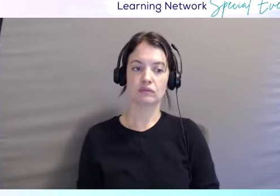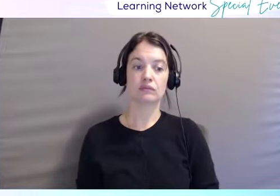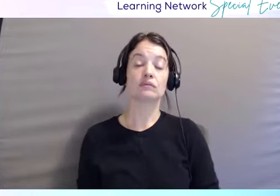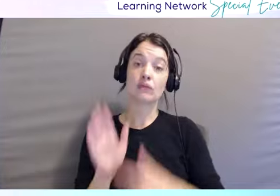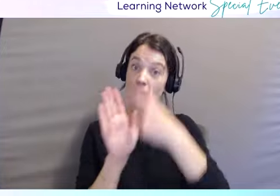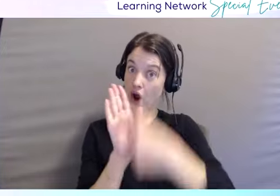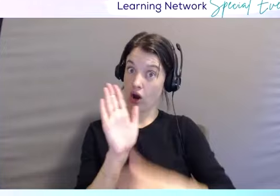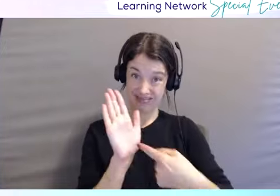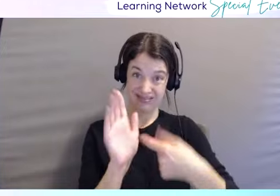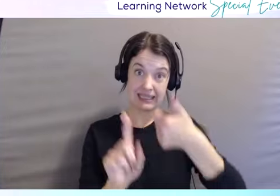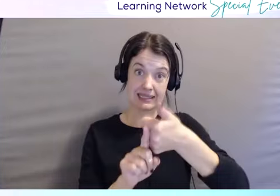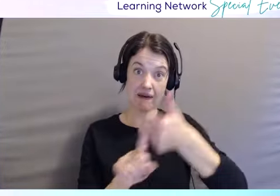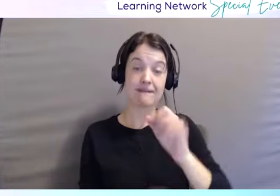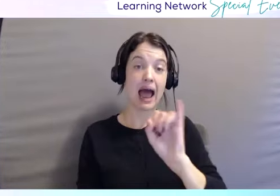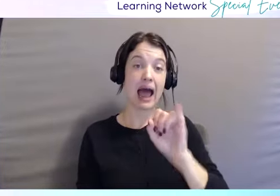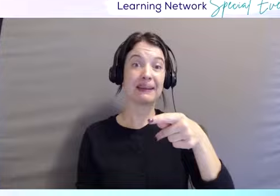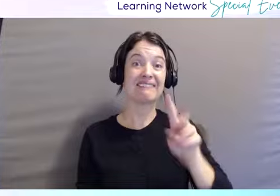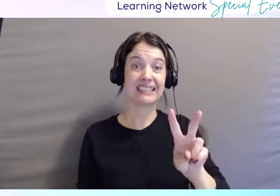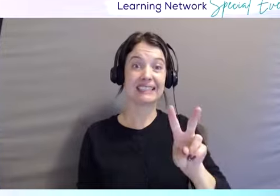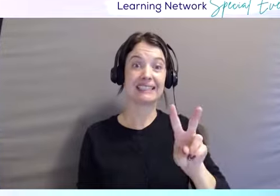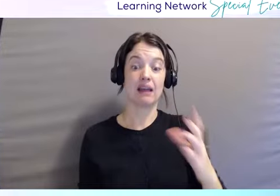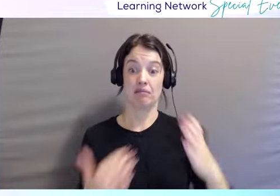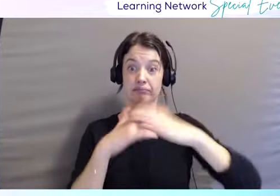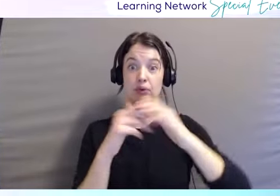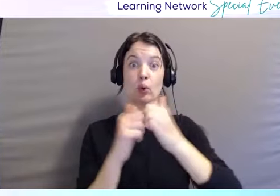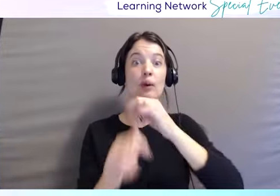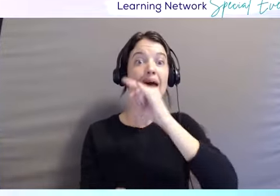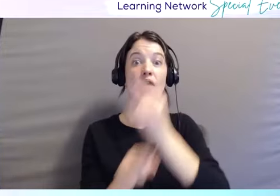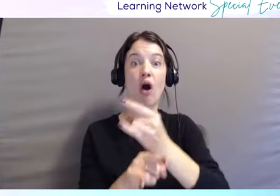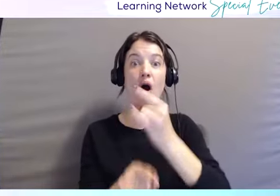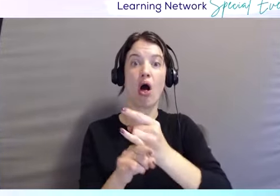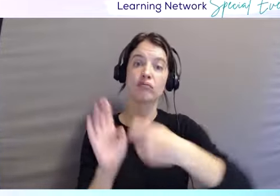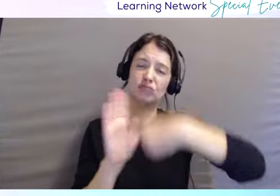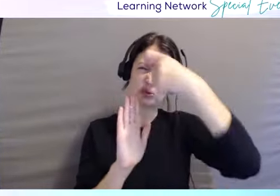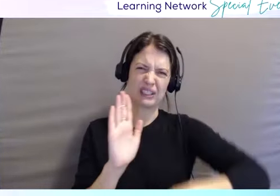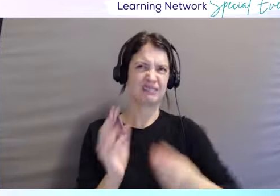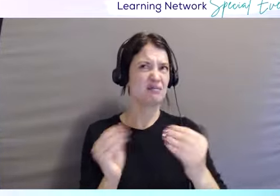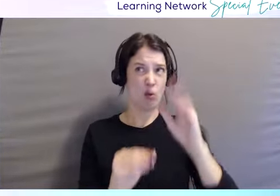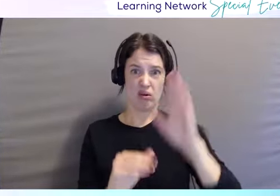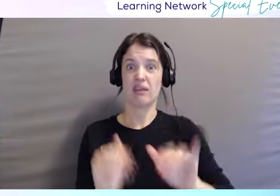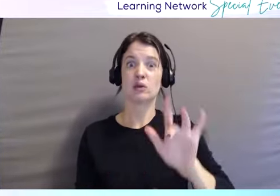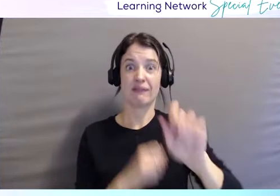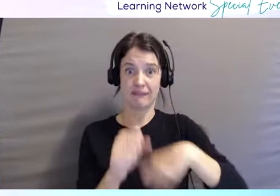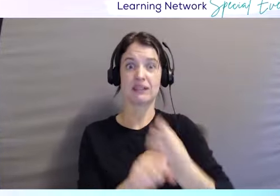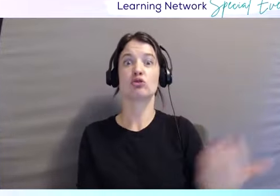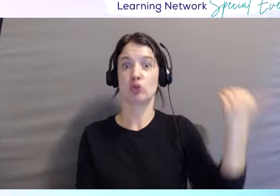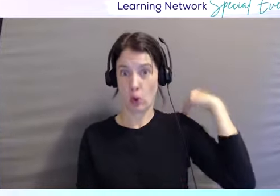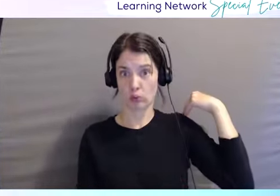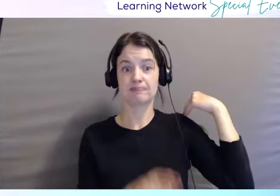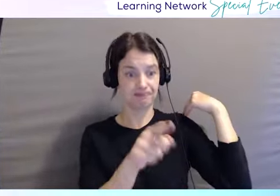Partner Violence and Alcohol, was widely circulated well over 25 years ago. And what that one says basically is what we